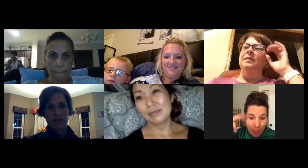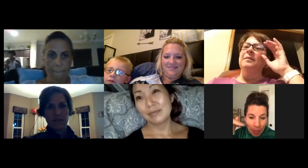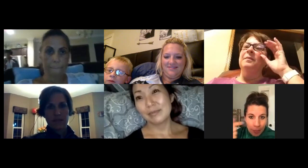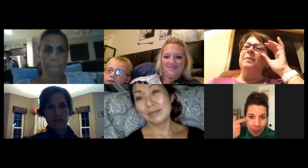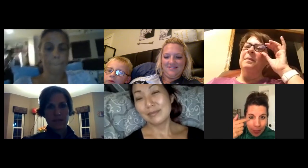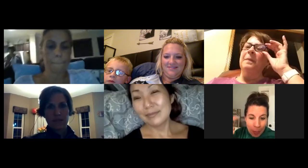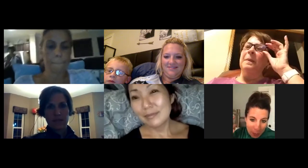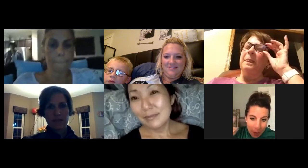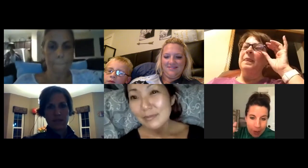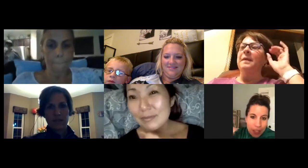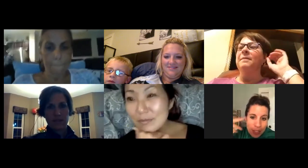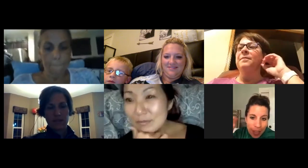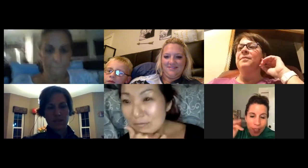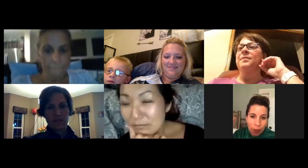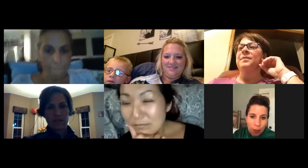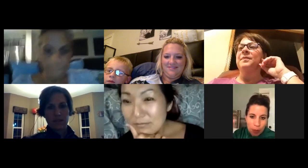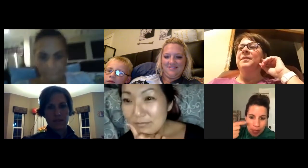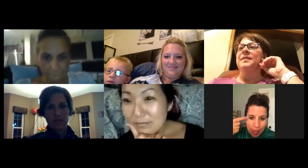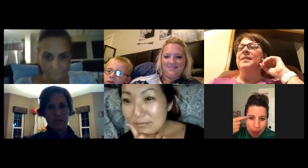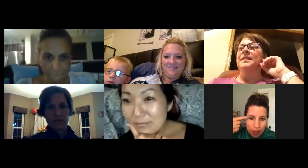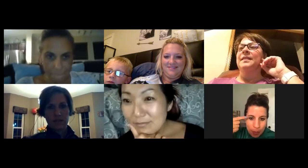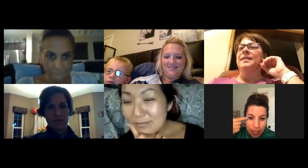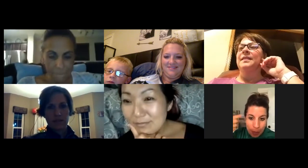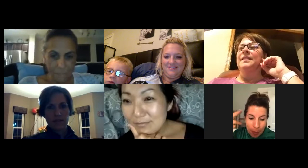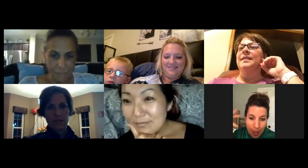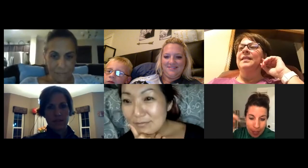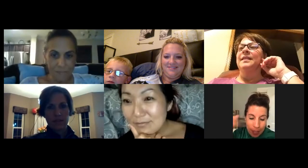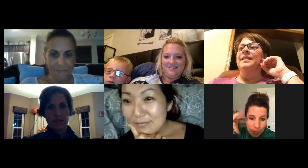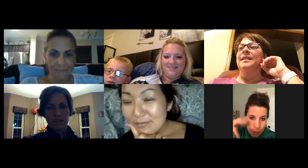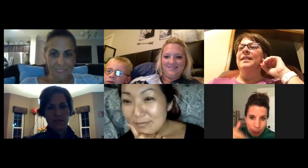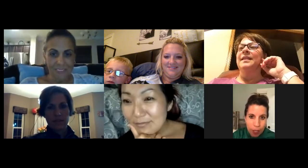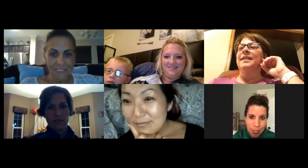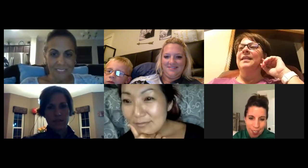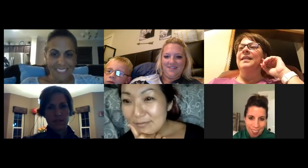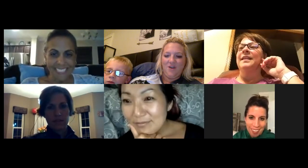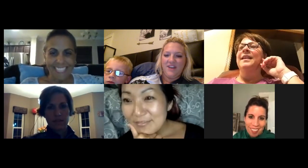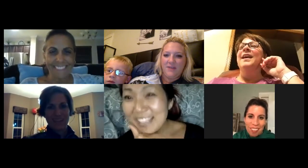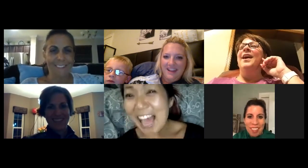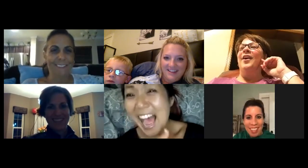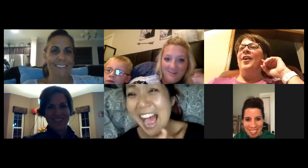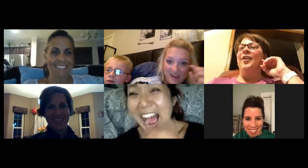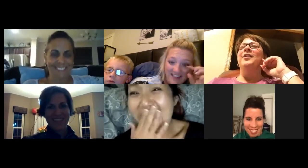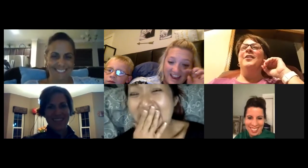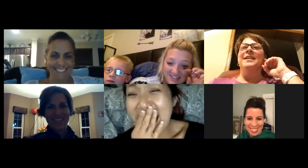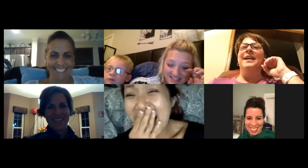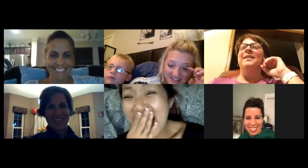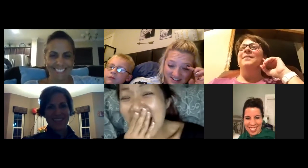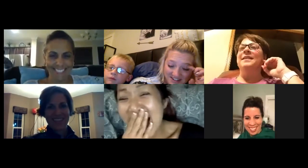and I mean, it was obvious. I could read what she was saying, but she was telling me that my eyelashes were pretty. Oh yeah, we yeah, had lash extensions. A lot of